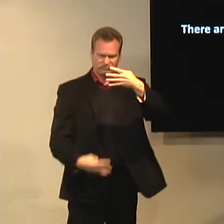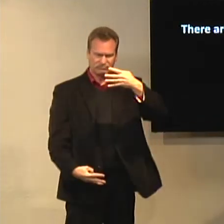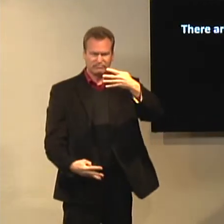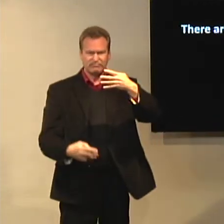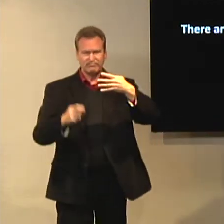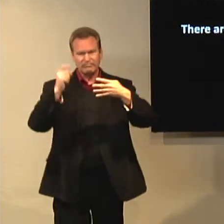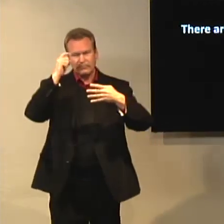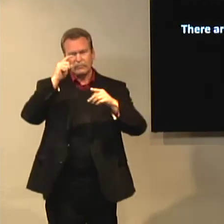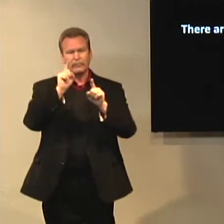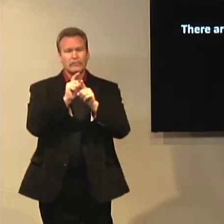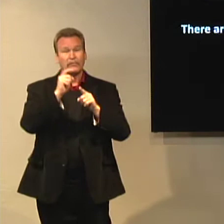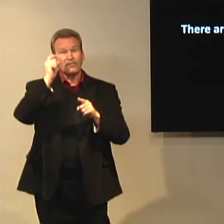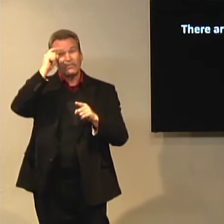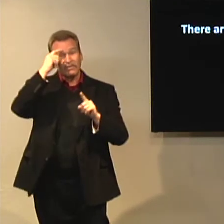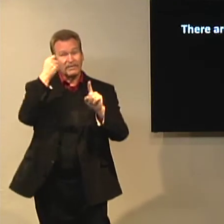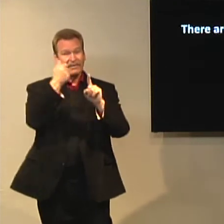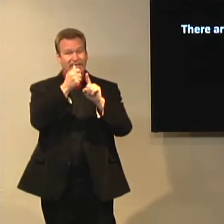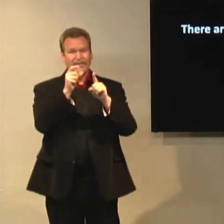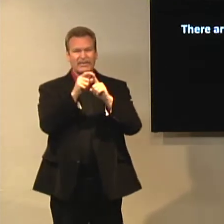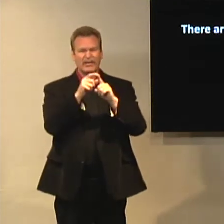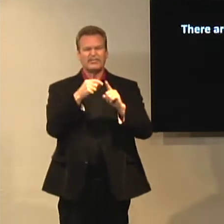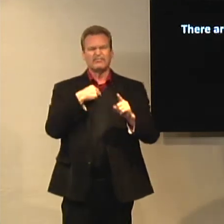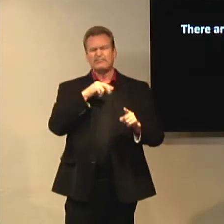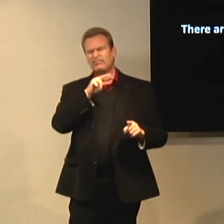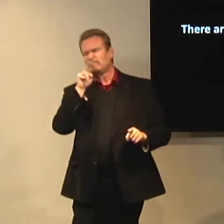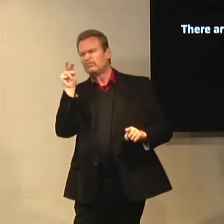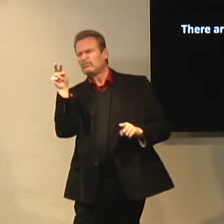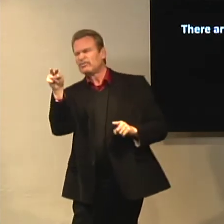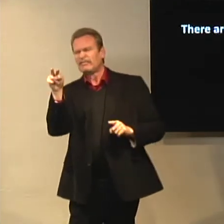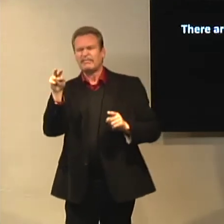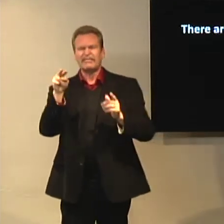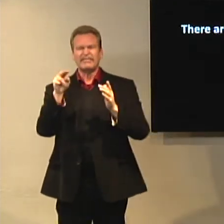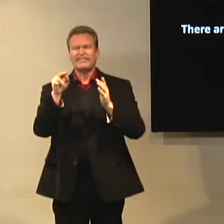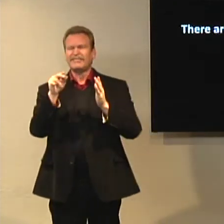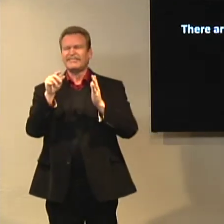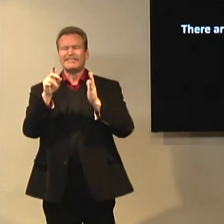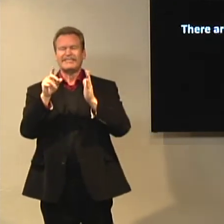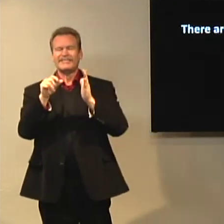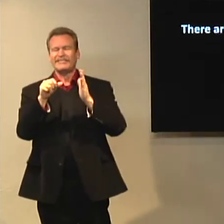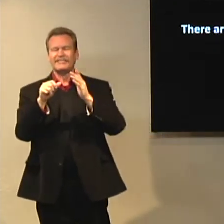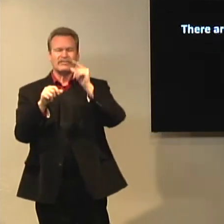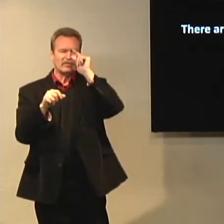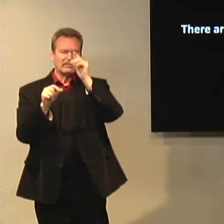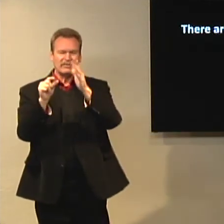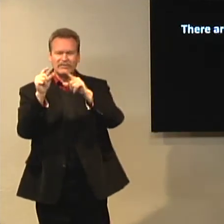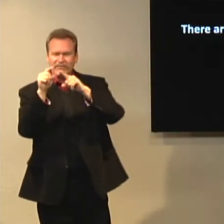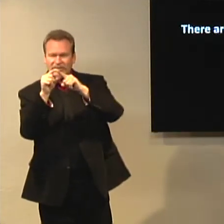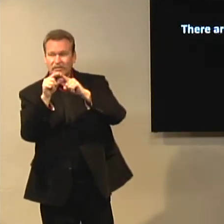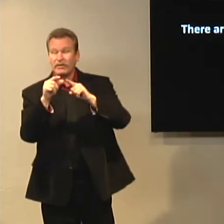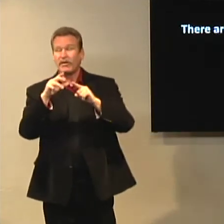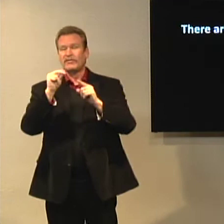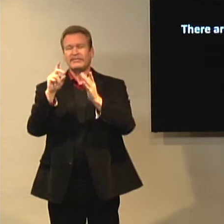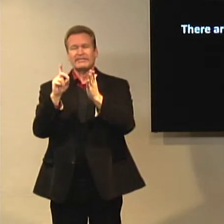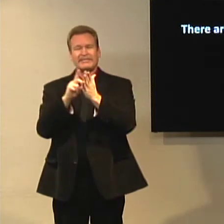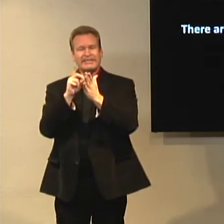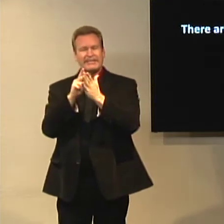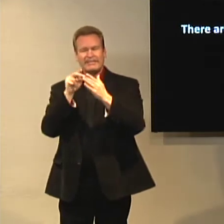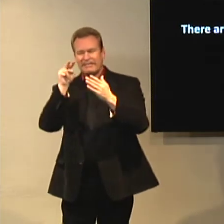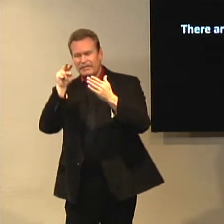I mean, there's a whole list of the different options for wisdom. I looked at the Greek word and also the